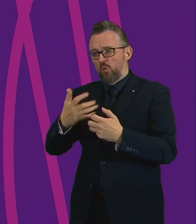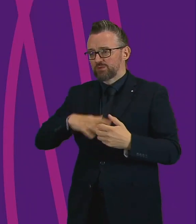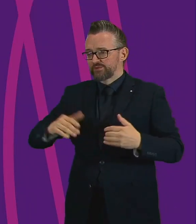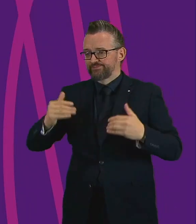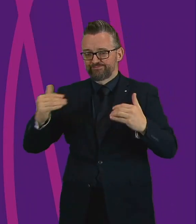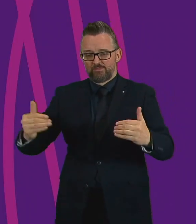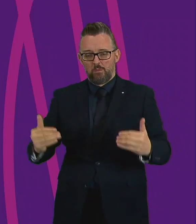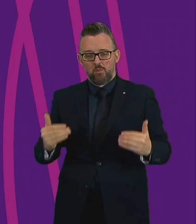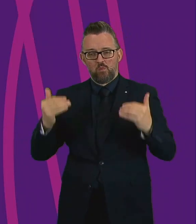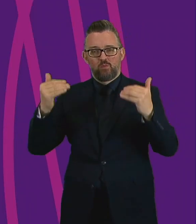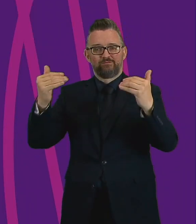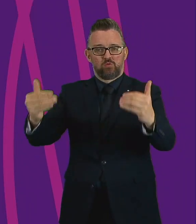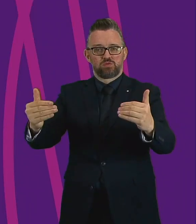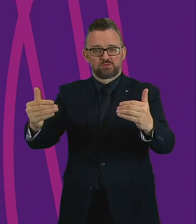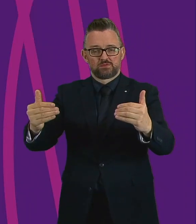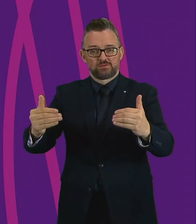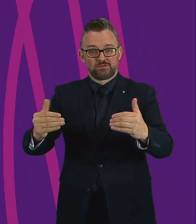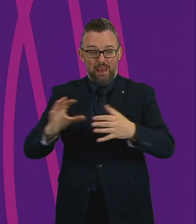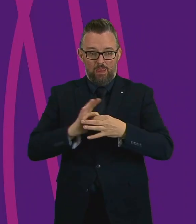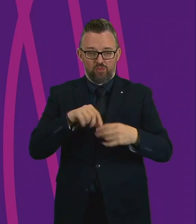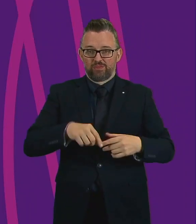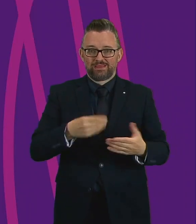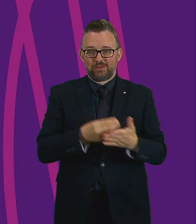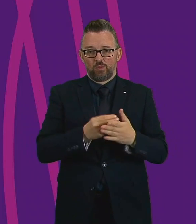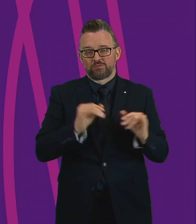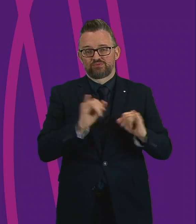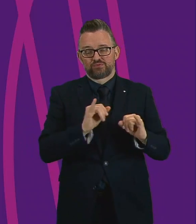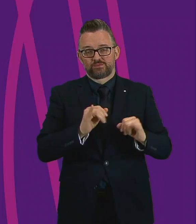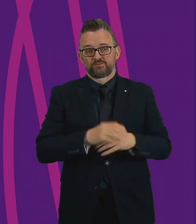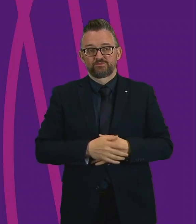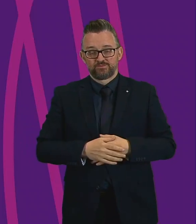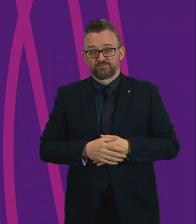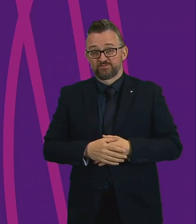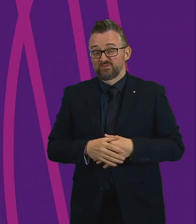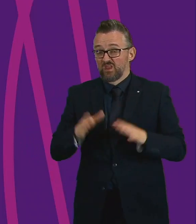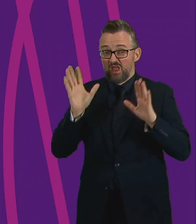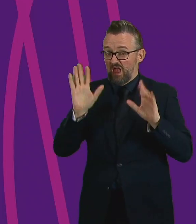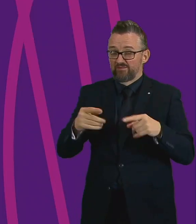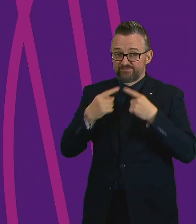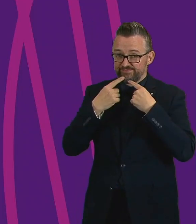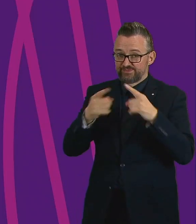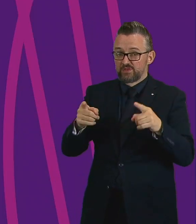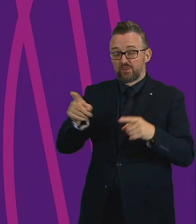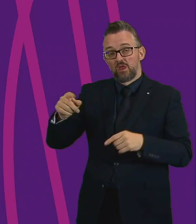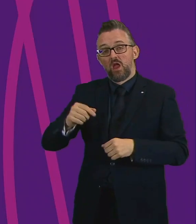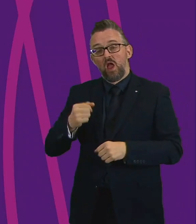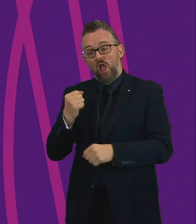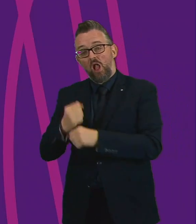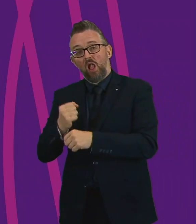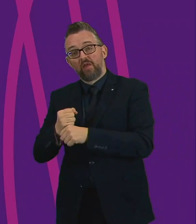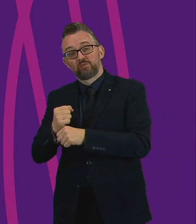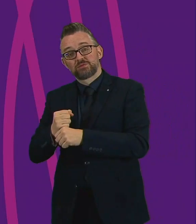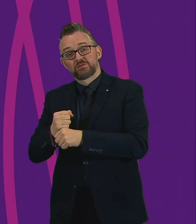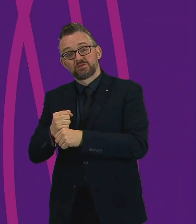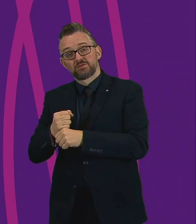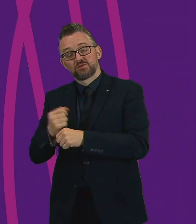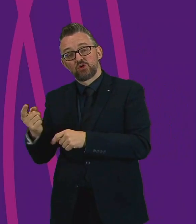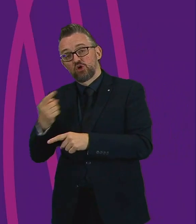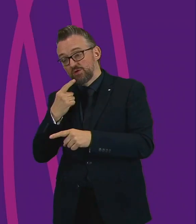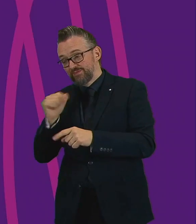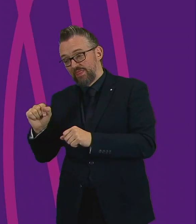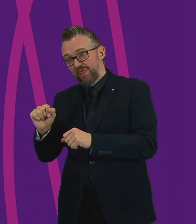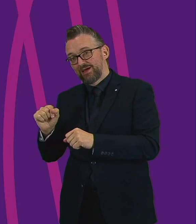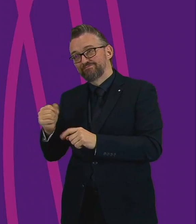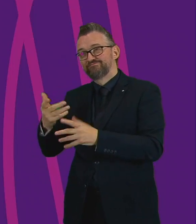forward in this economic crisis. I would have to say, however, that the Government's record on investing and